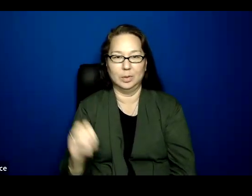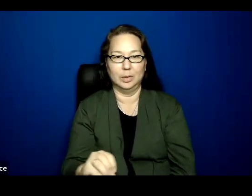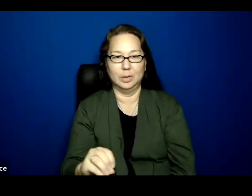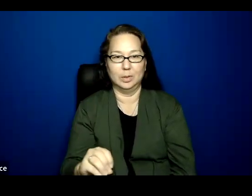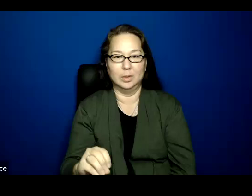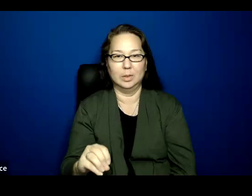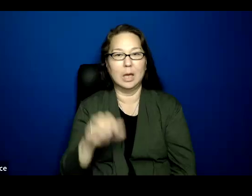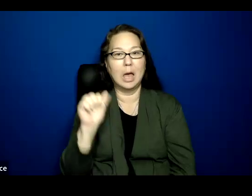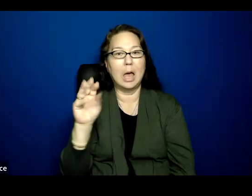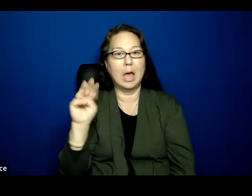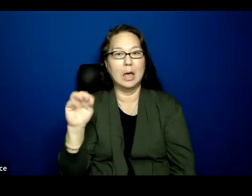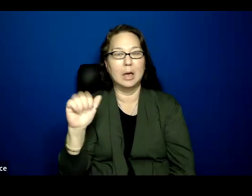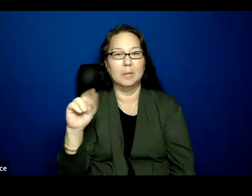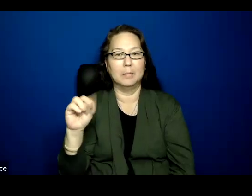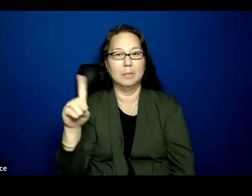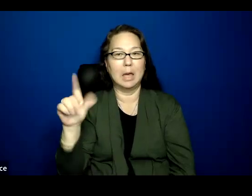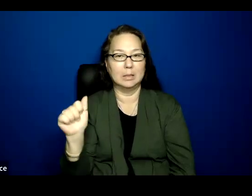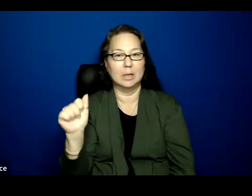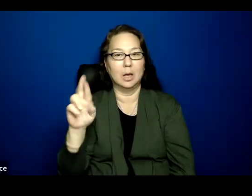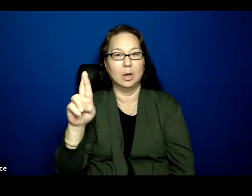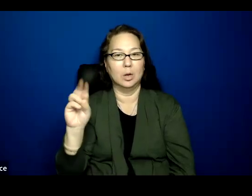Amanda Roberto.